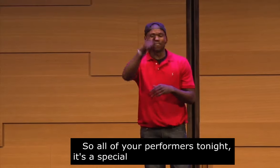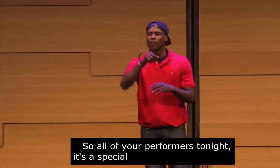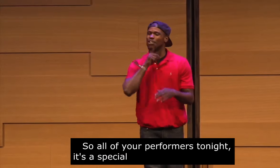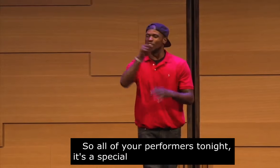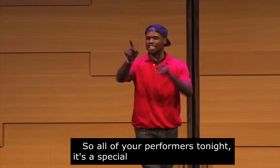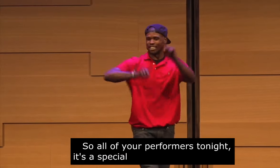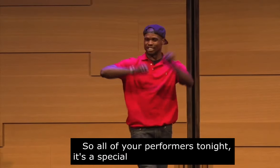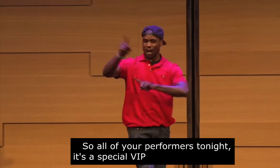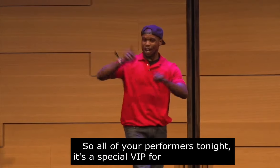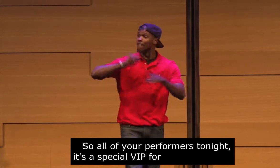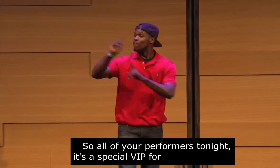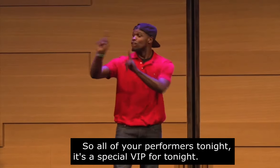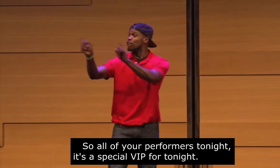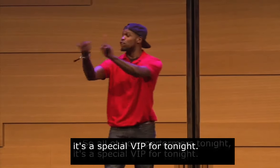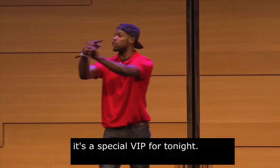it's a special VIP for tonight.